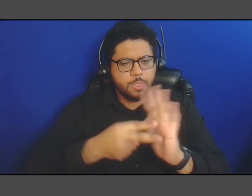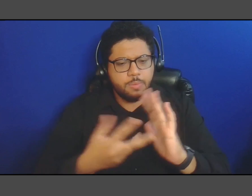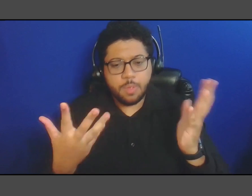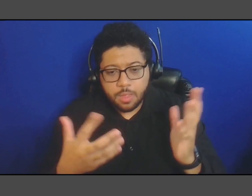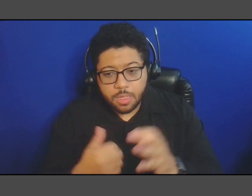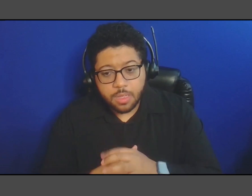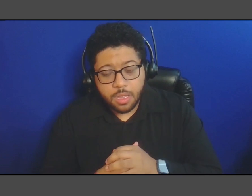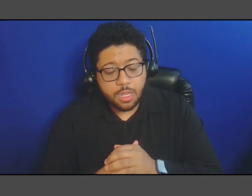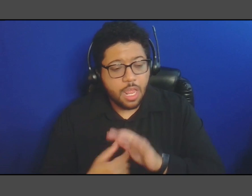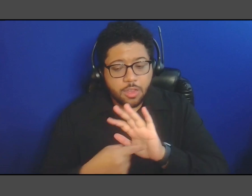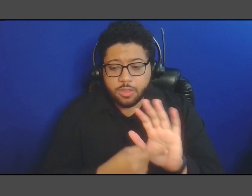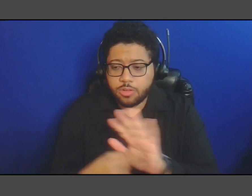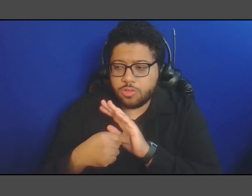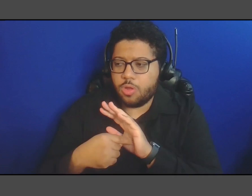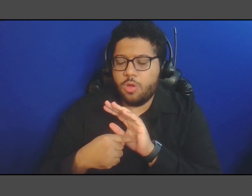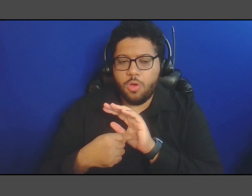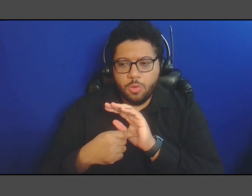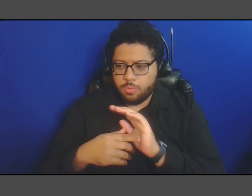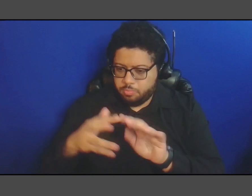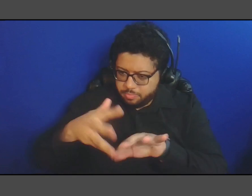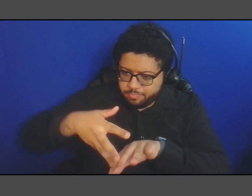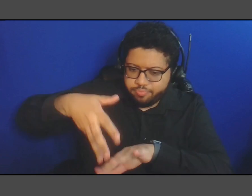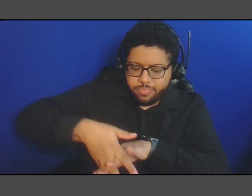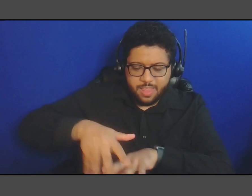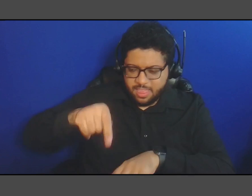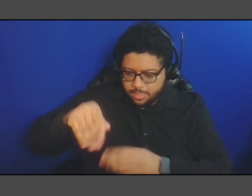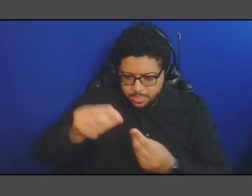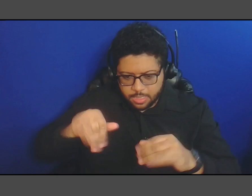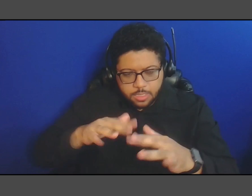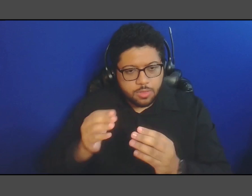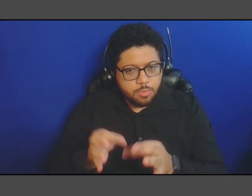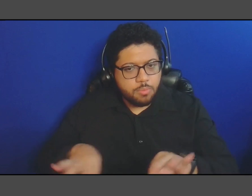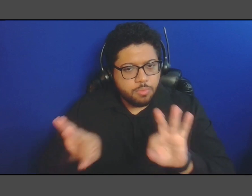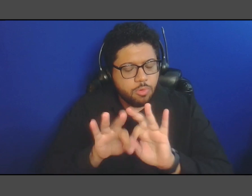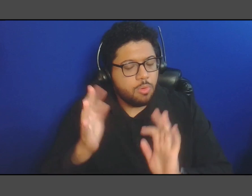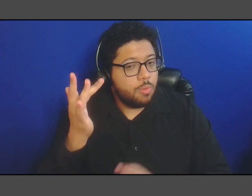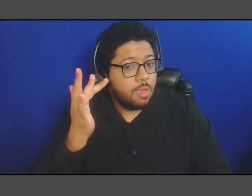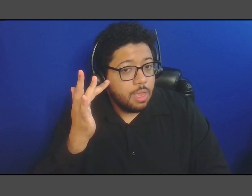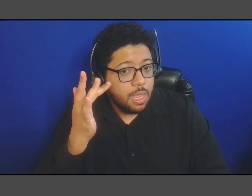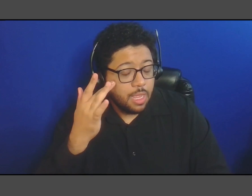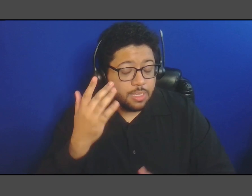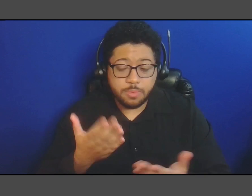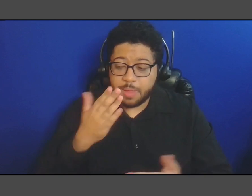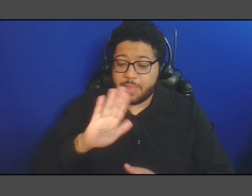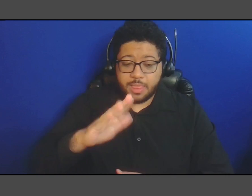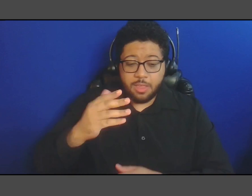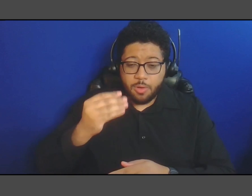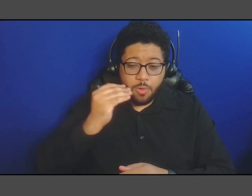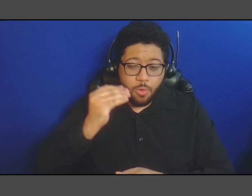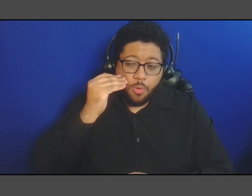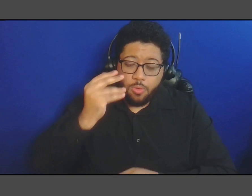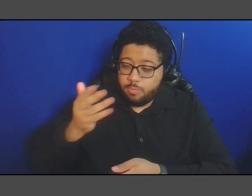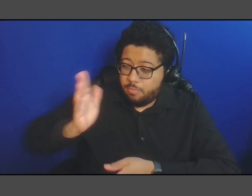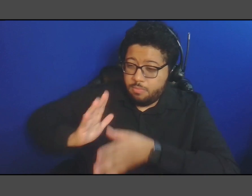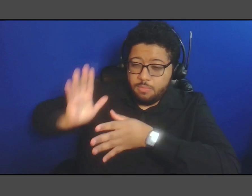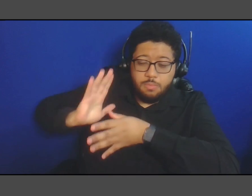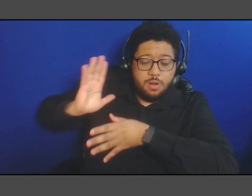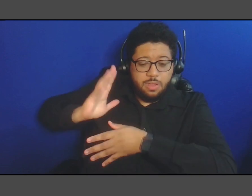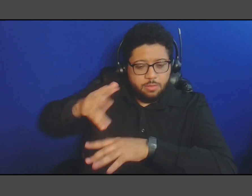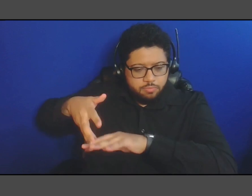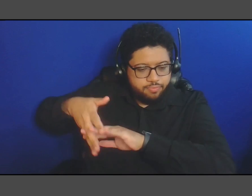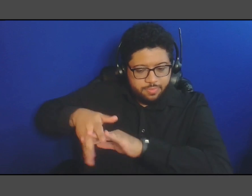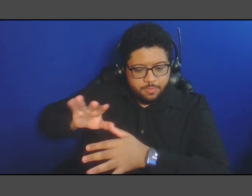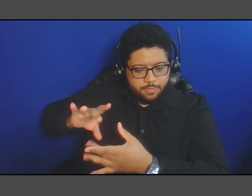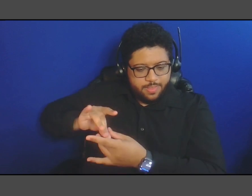people whose maybe ancestral homelands we happen to be on at the time. So it's really just fulfilling